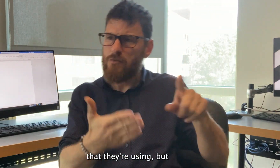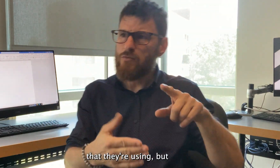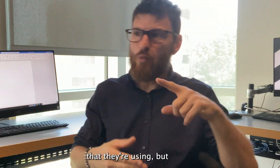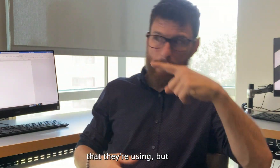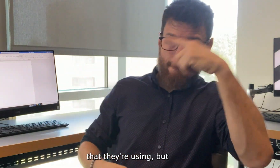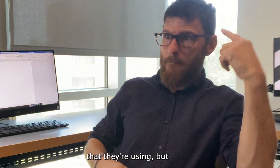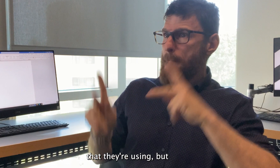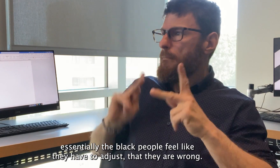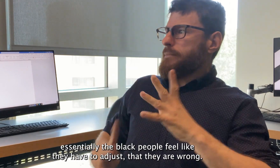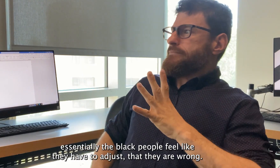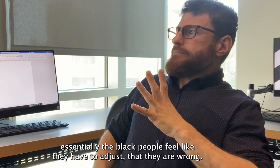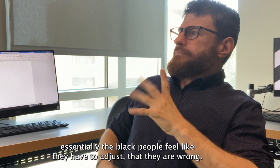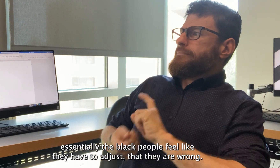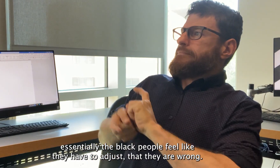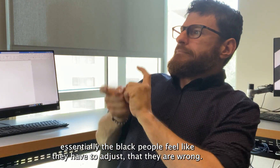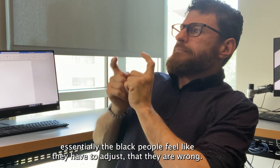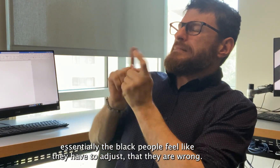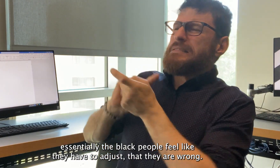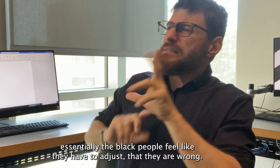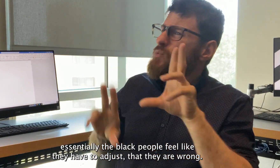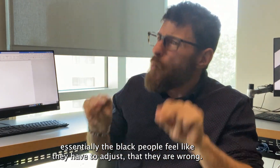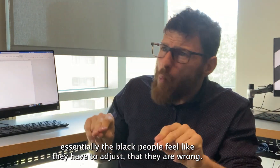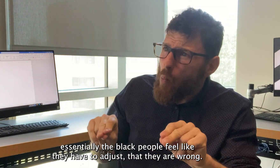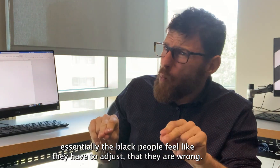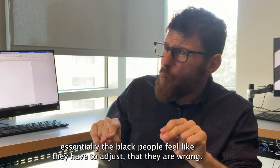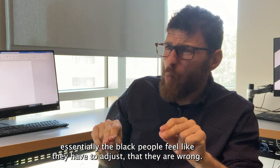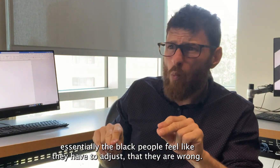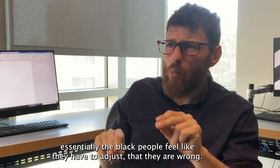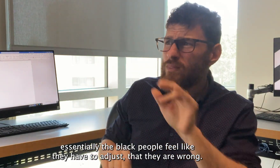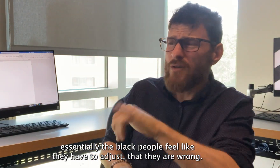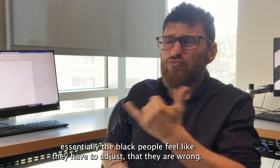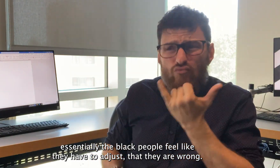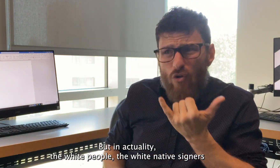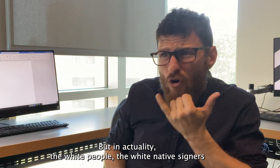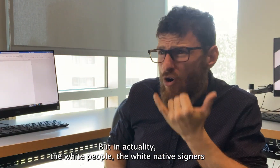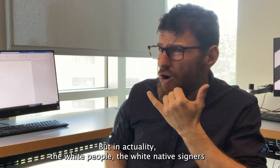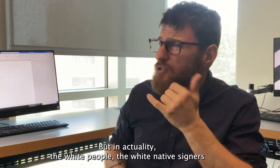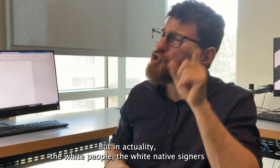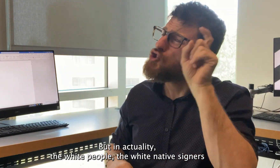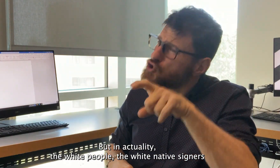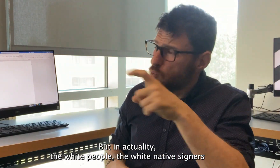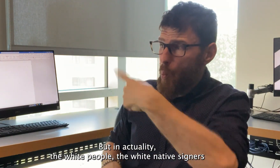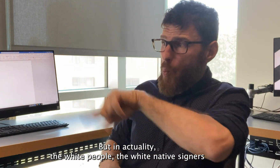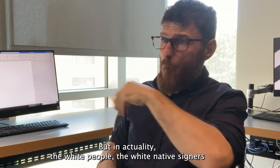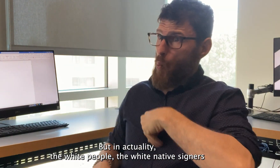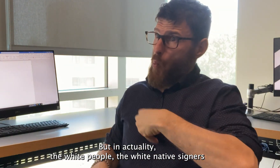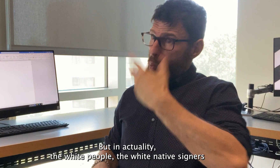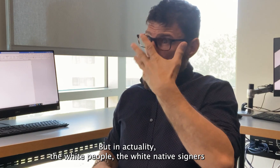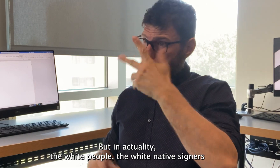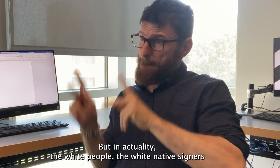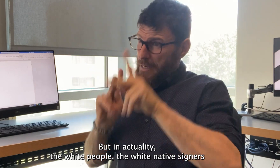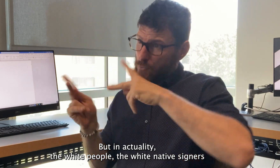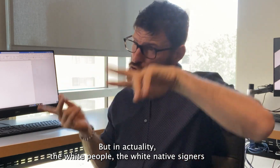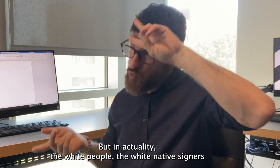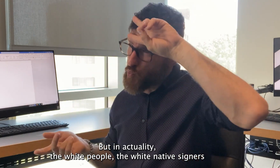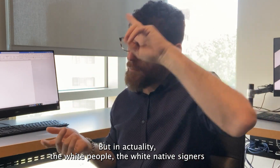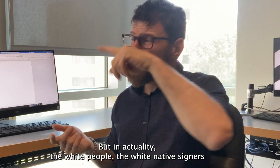that they're using, but essentially the Black people feel like they have to adjust, that they are wrong. But in actuality, the white people, the white